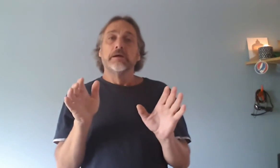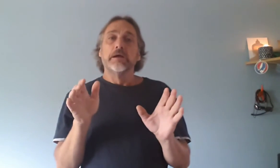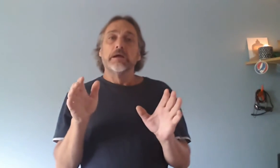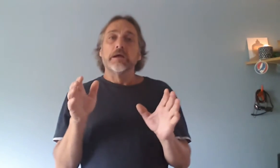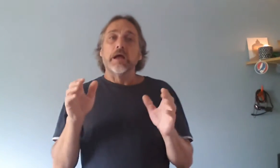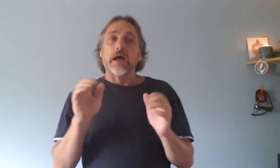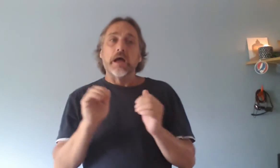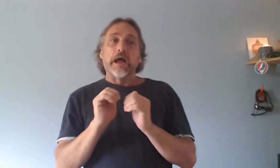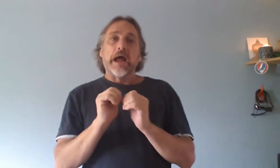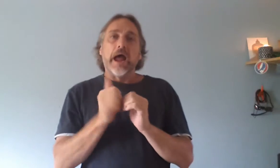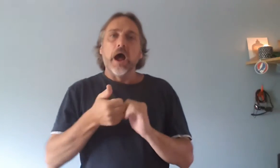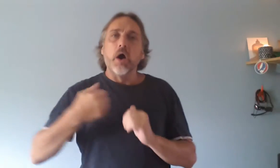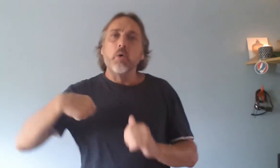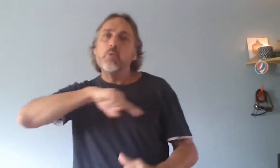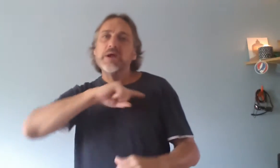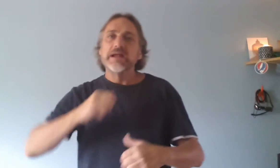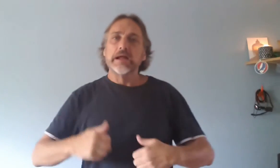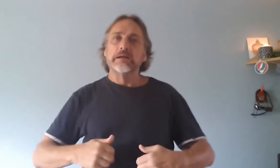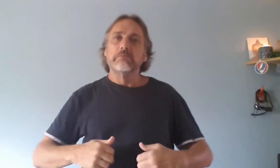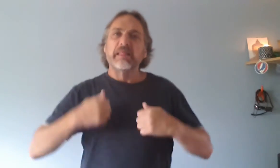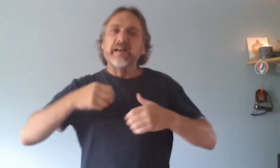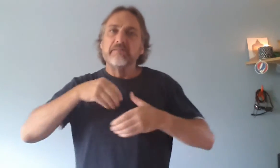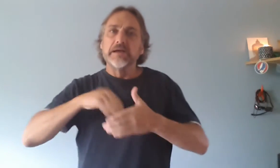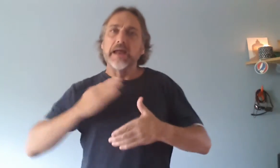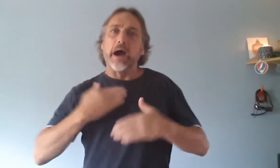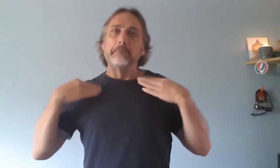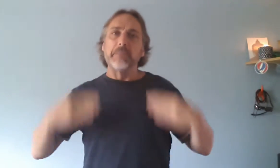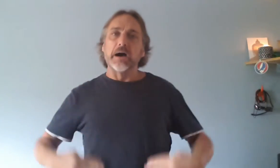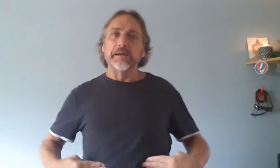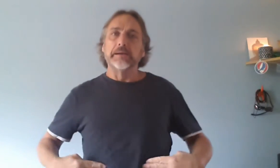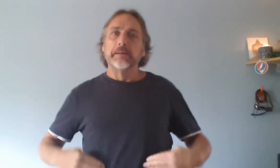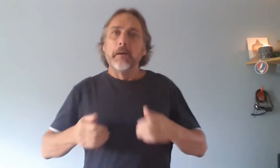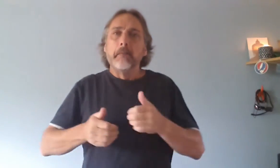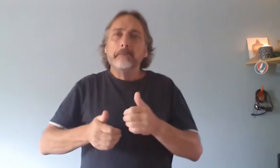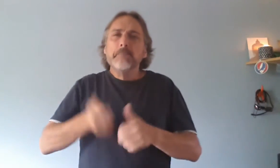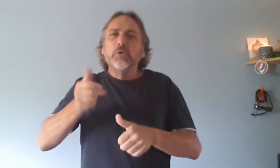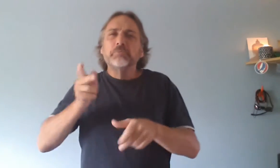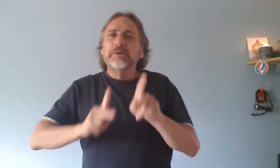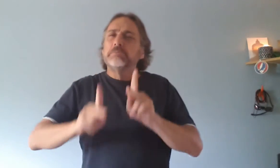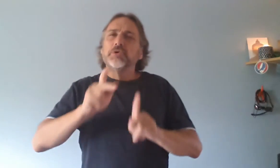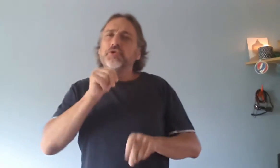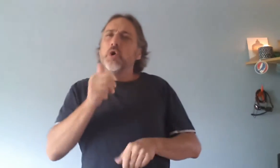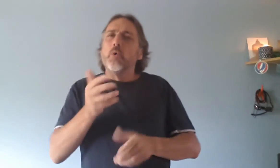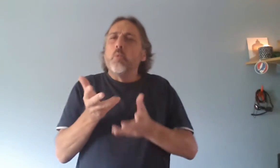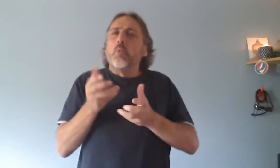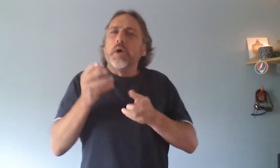own body except under very specialized circumstances at particular times. It seems like, wow, it's wonderful to have